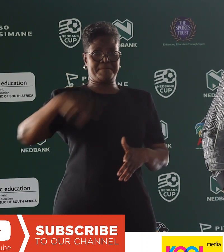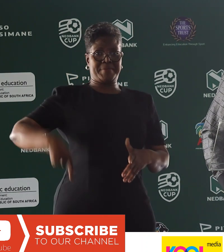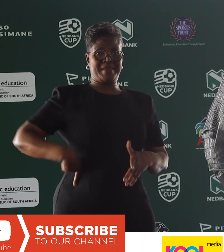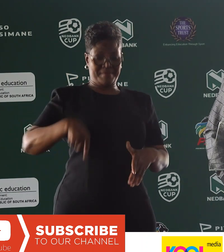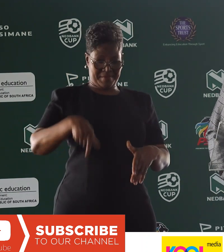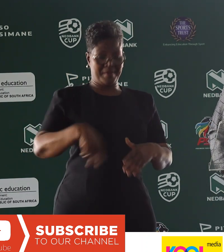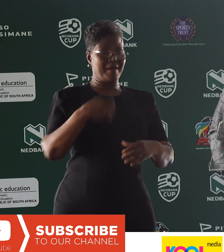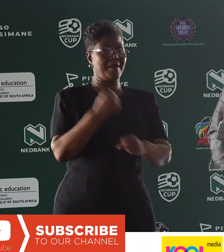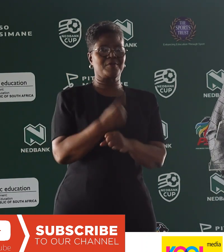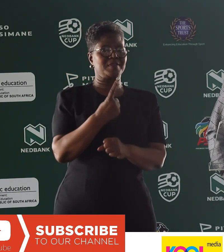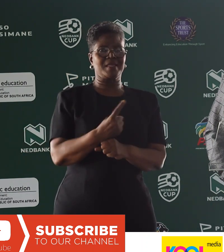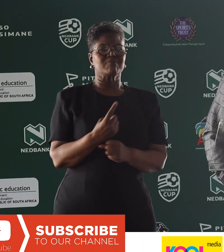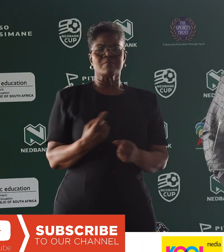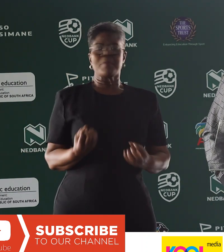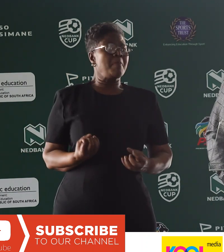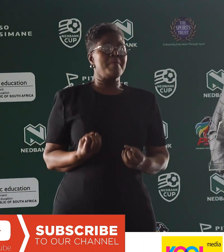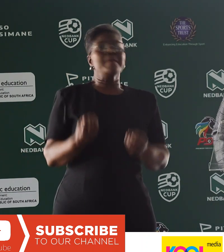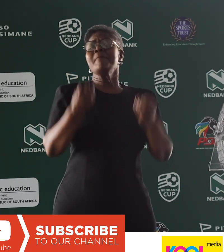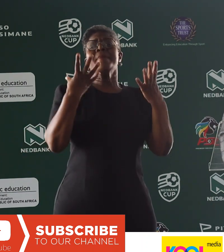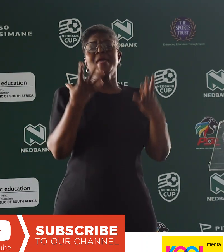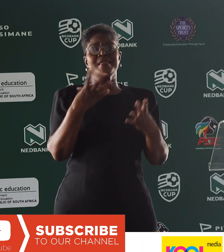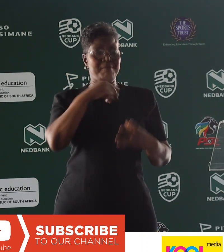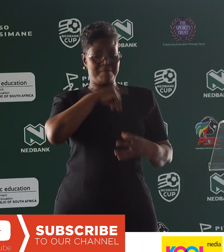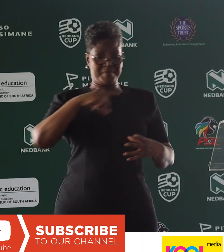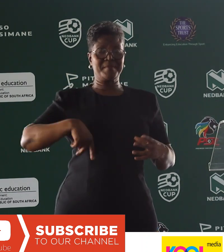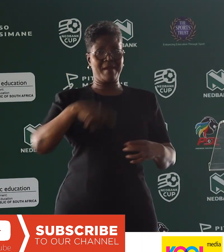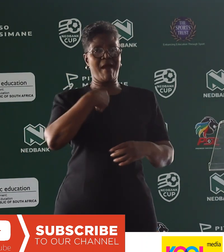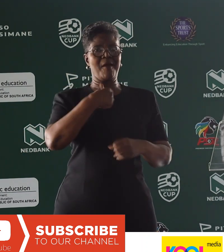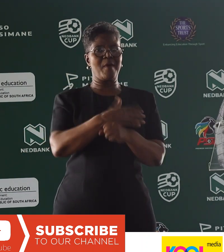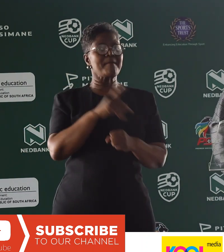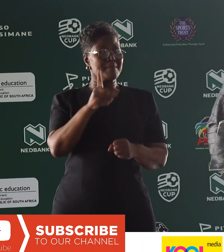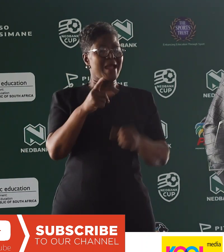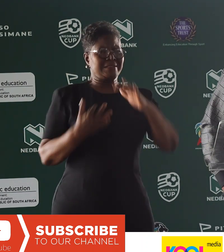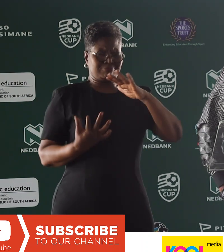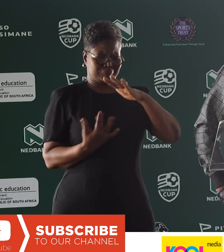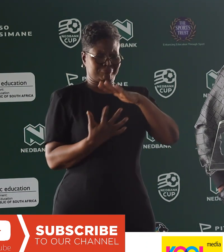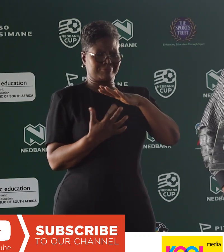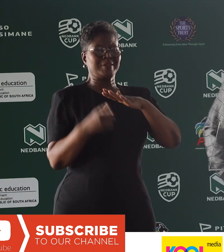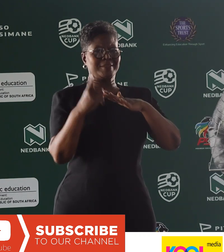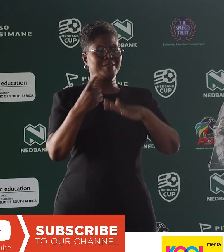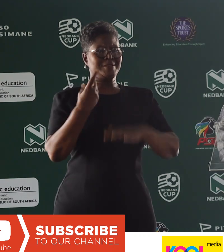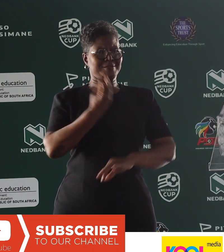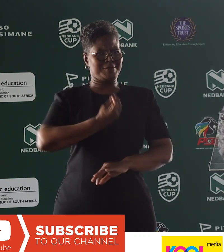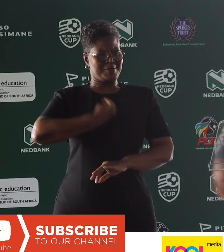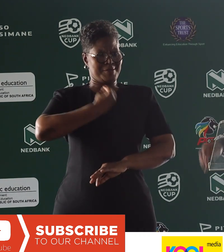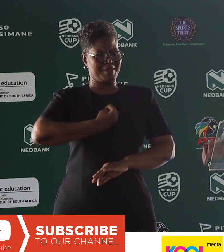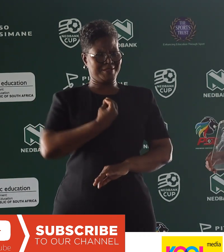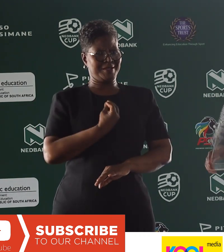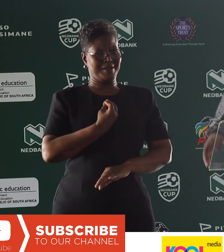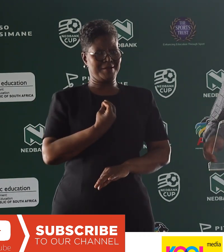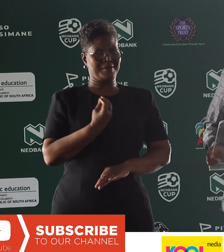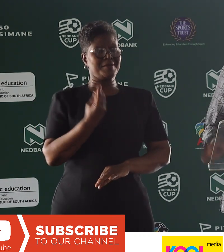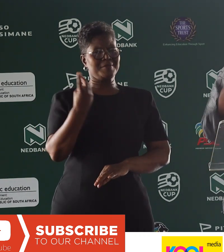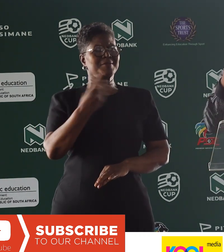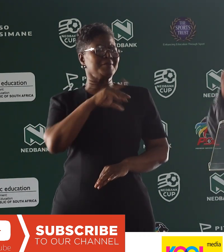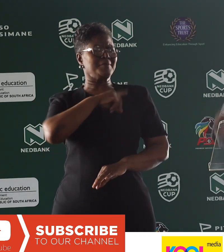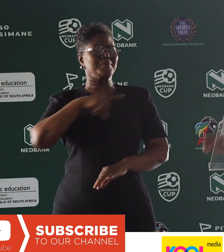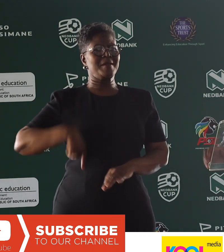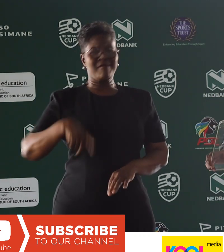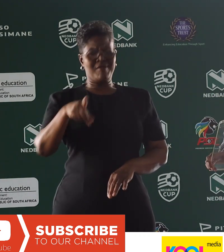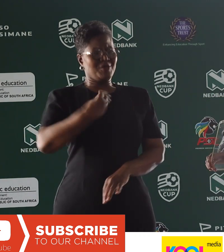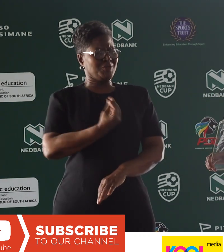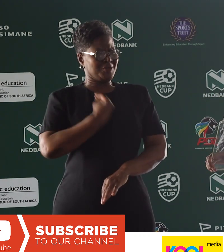I work with a lot of premiers, but one premier who inspires me of what needs to be done is this young chap sitting next to me. You call him a premier. It's a young